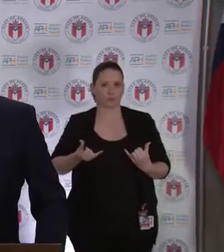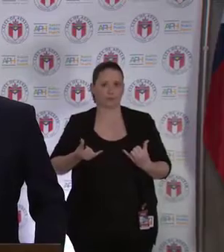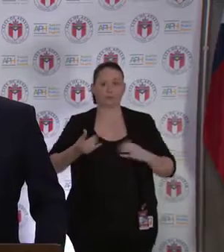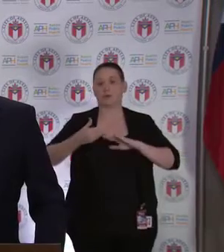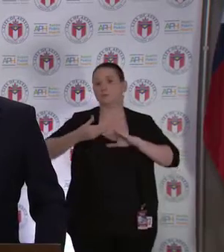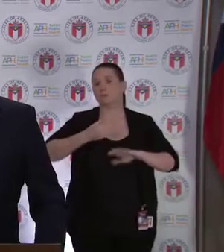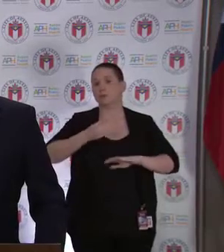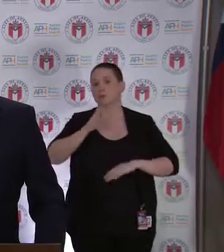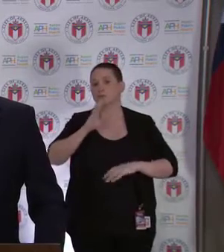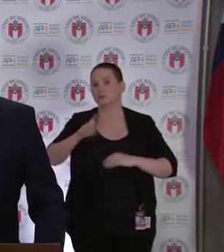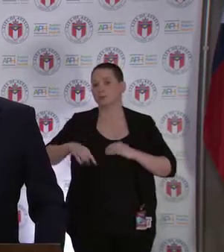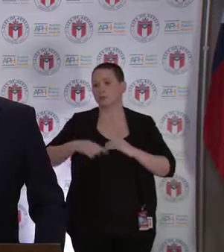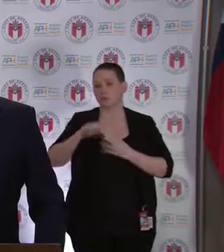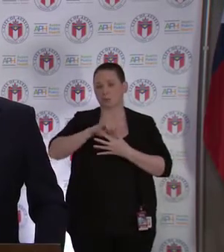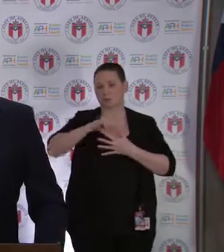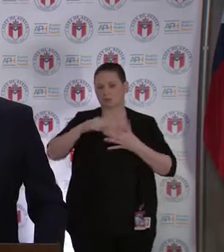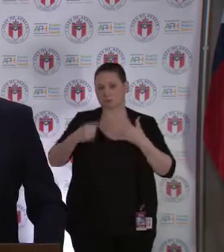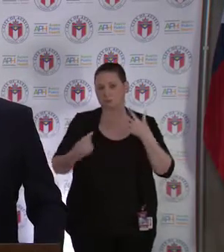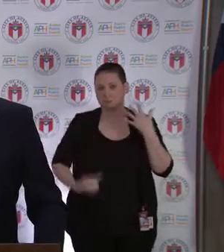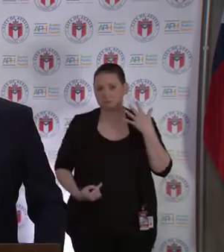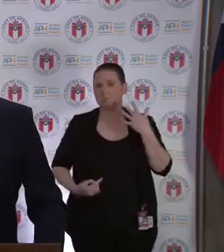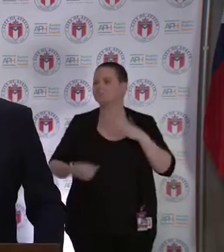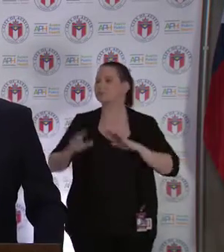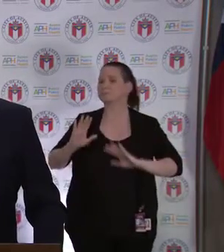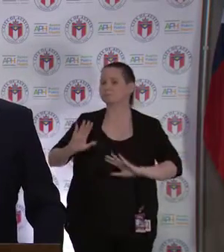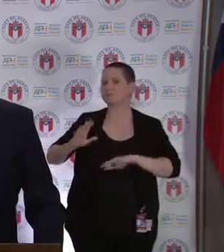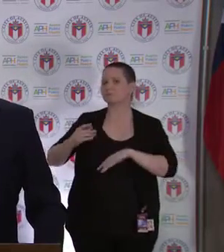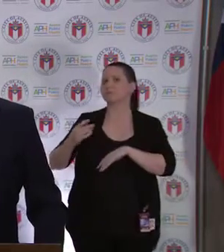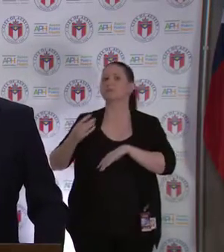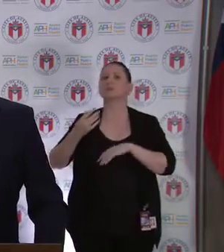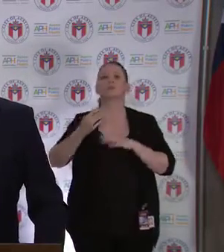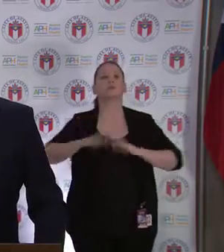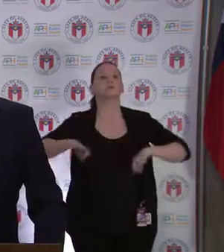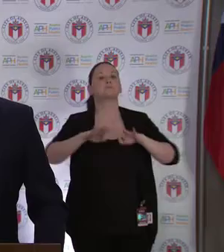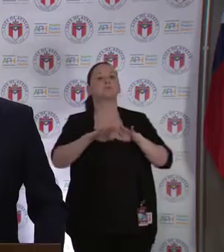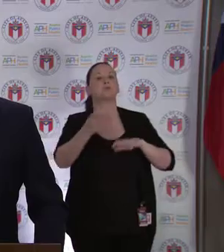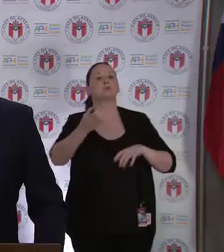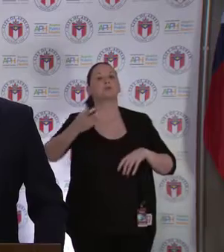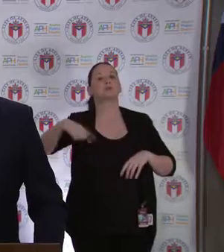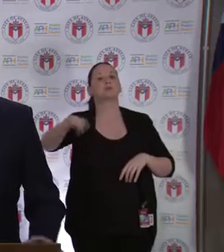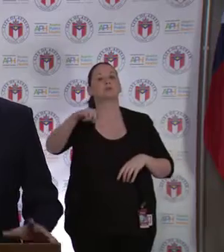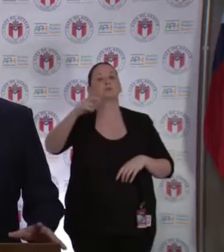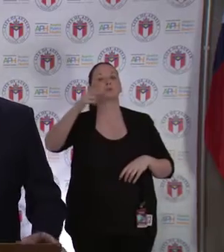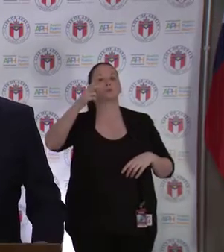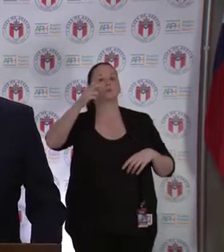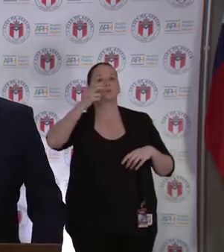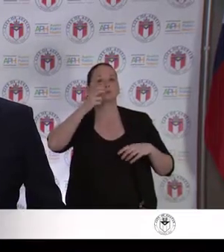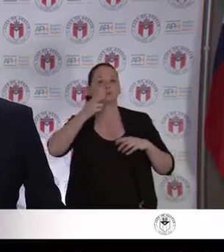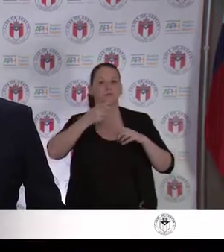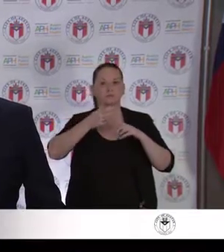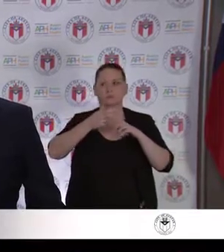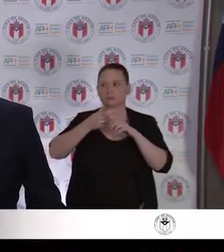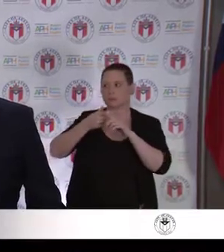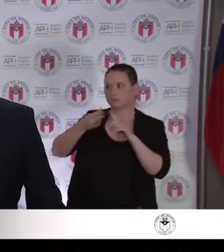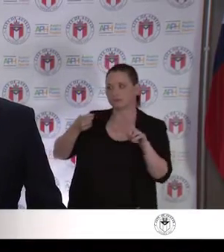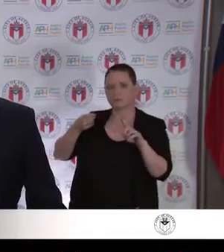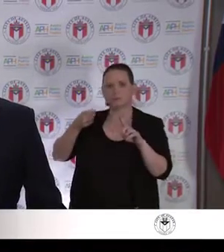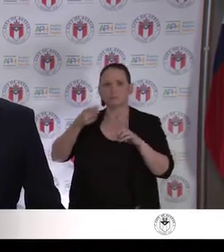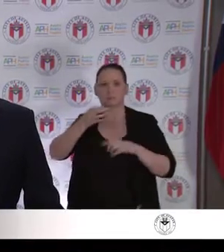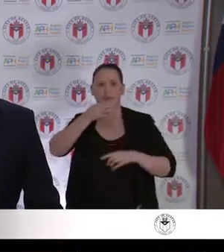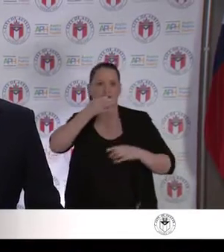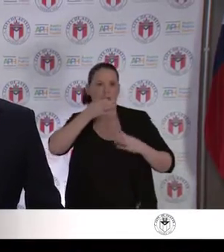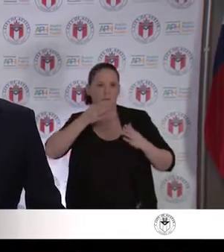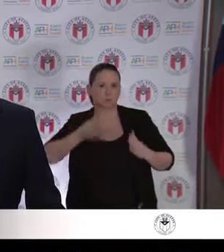we talk about those, the judge and I want you to hear from our public health experts